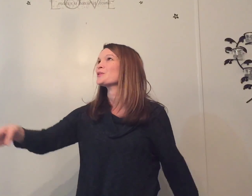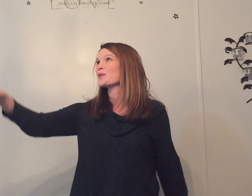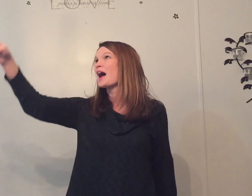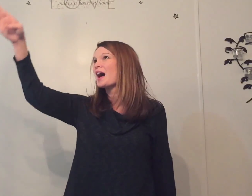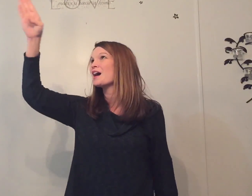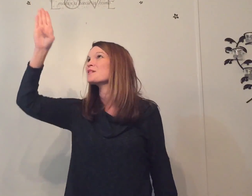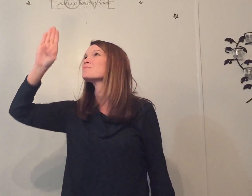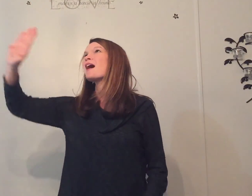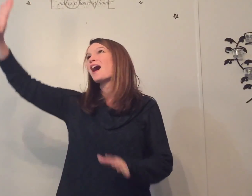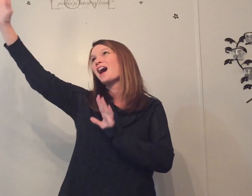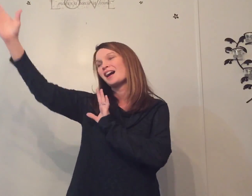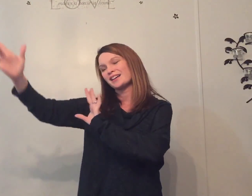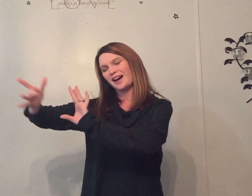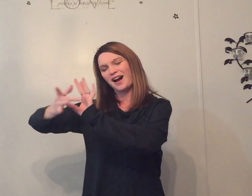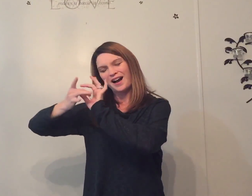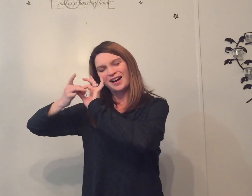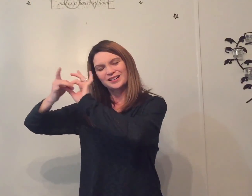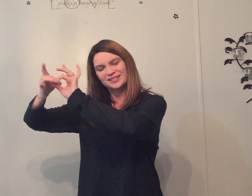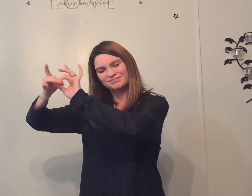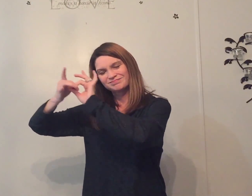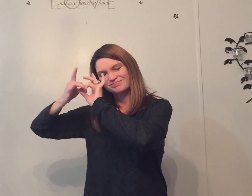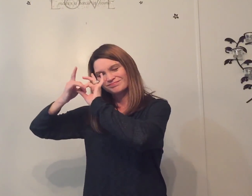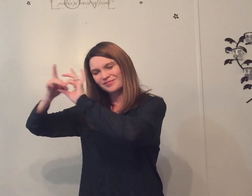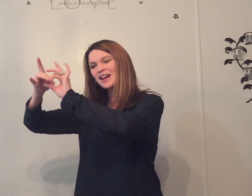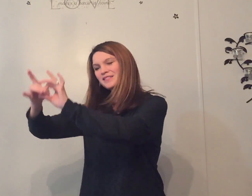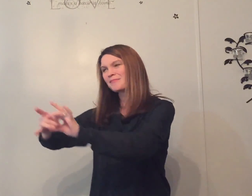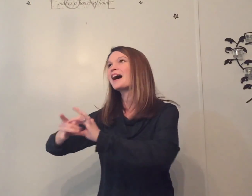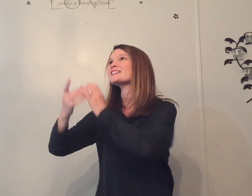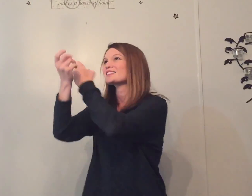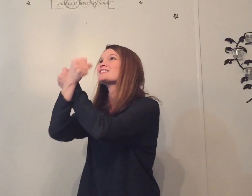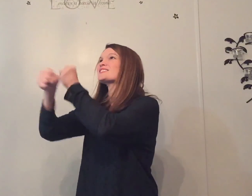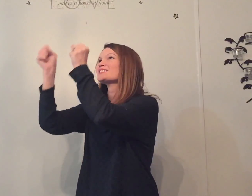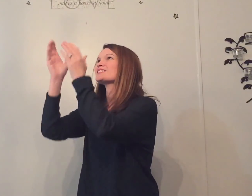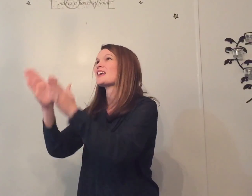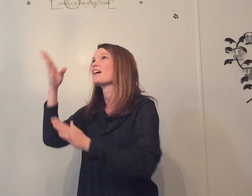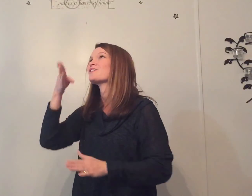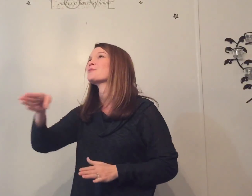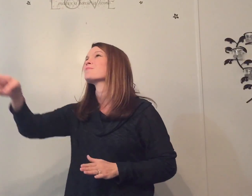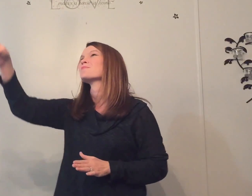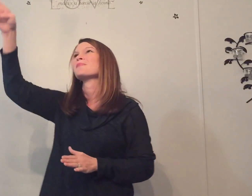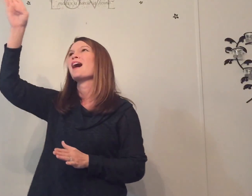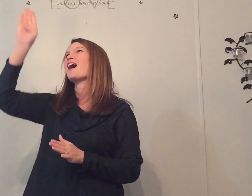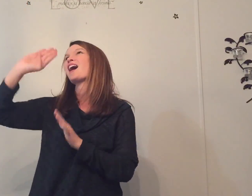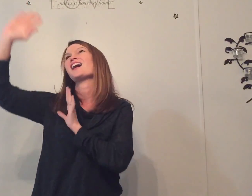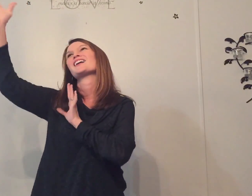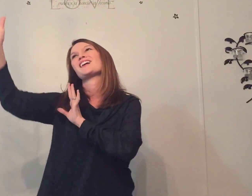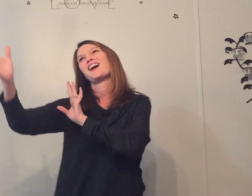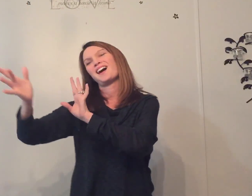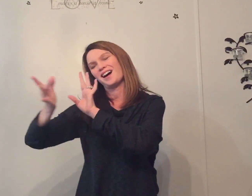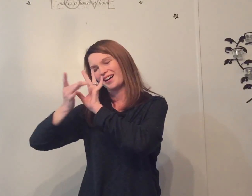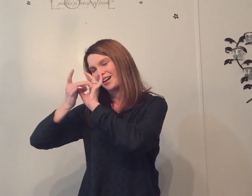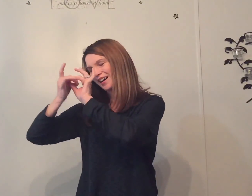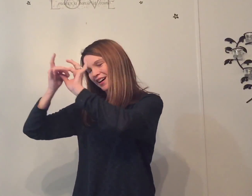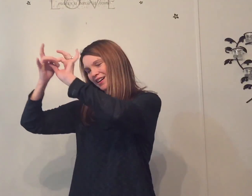and my God, With Christ my Savior and my God. One